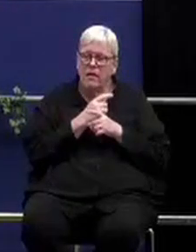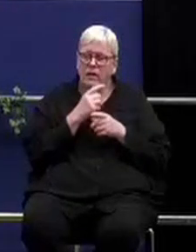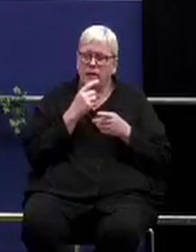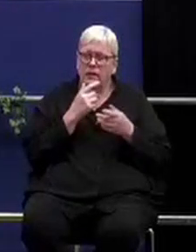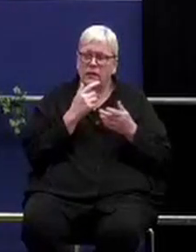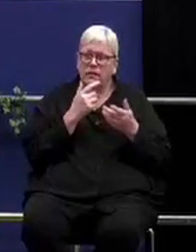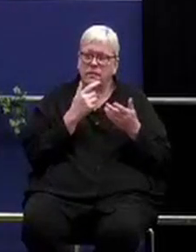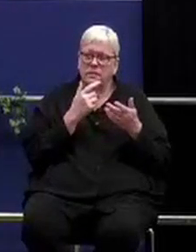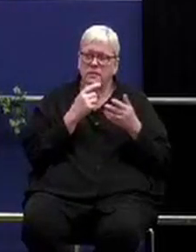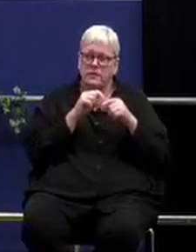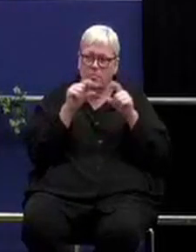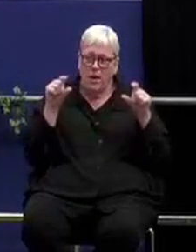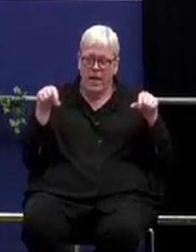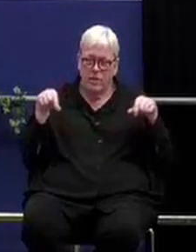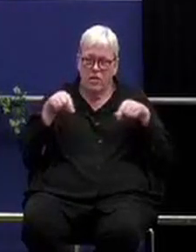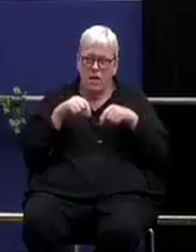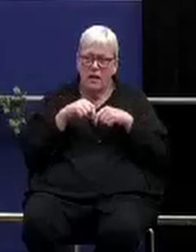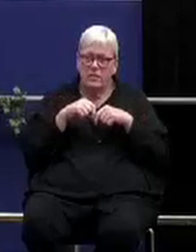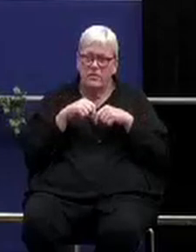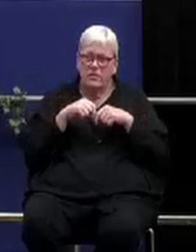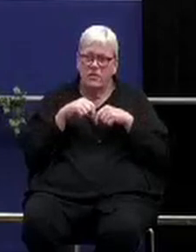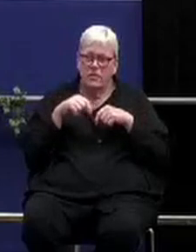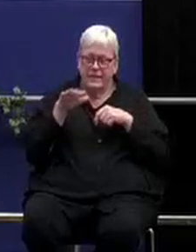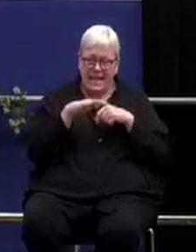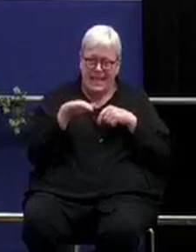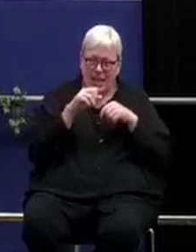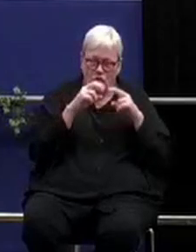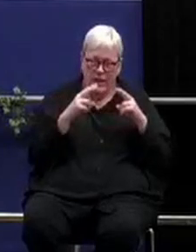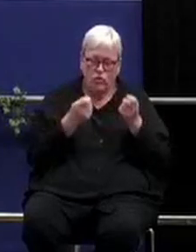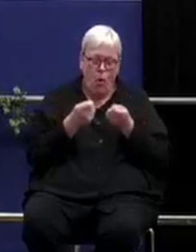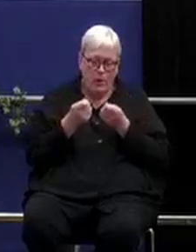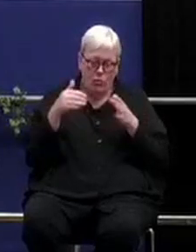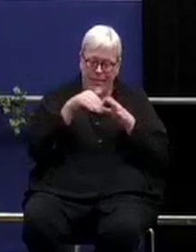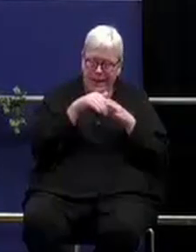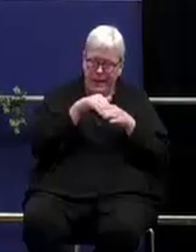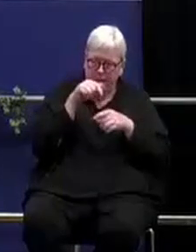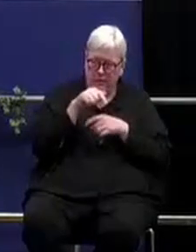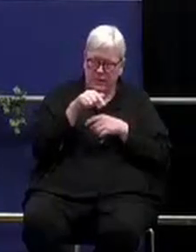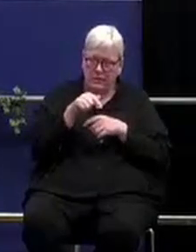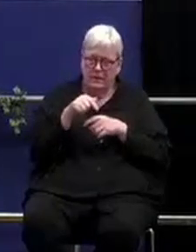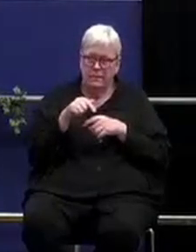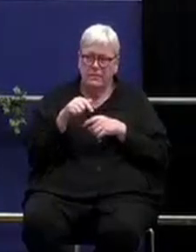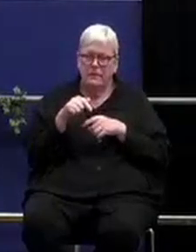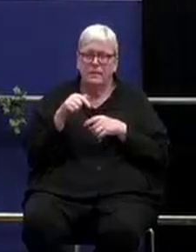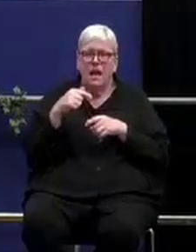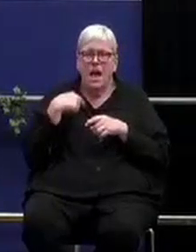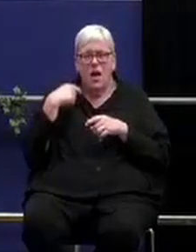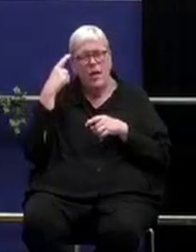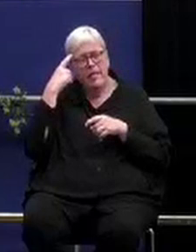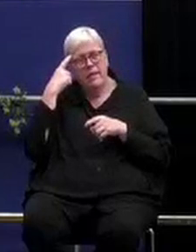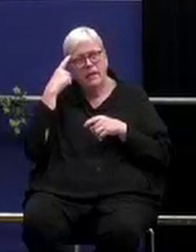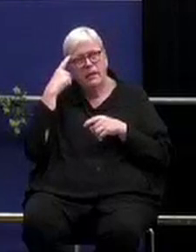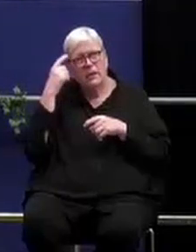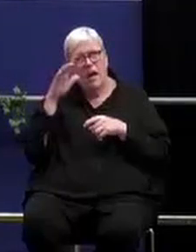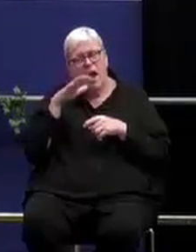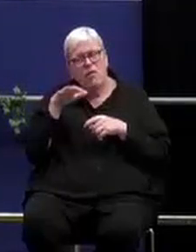and the parameters of only having the small space to operate within. I was thinking along those lines,